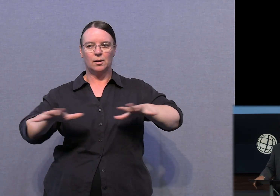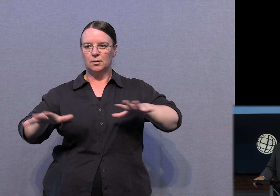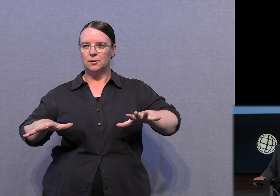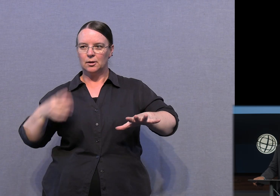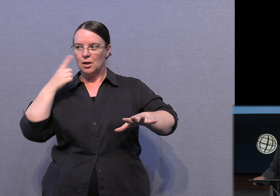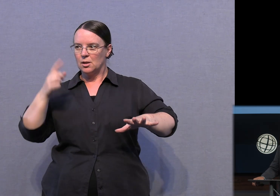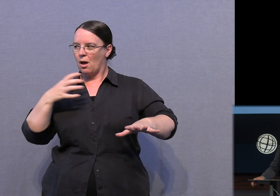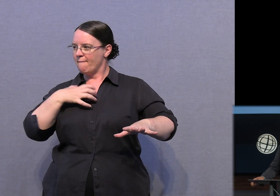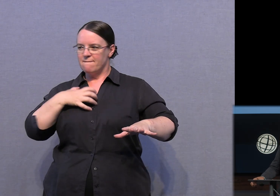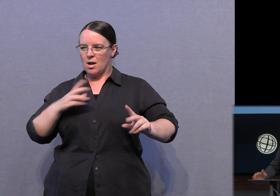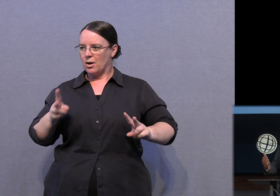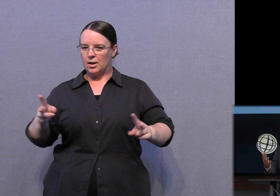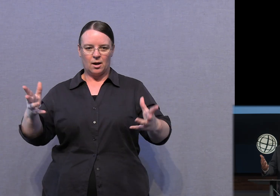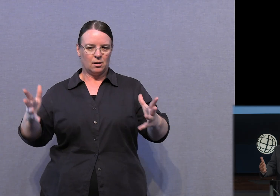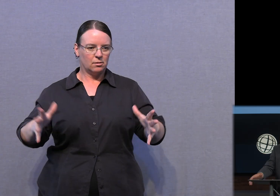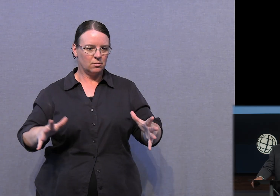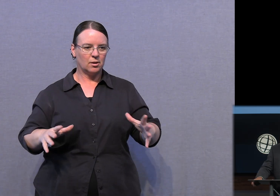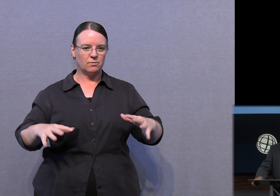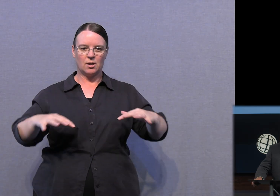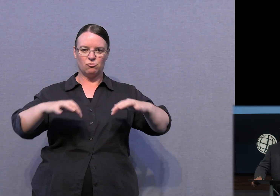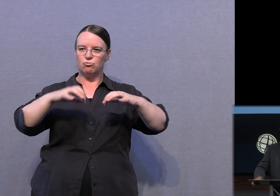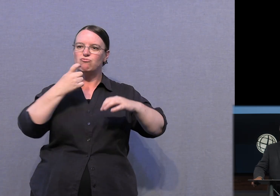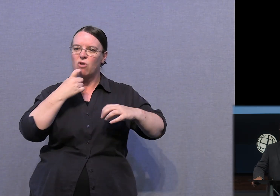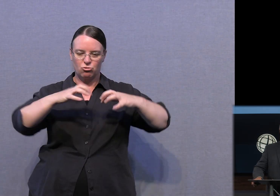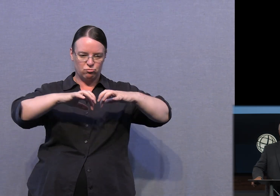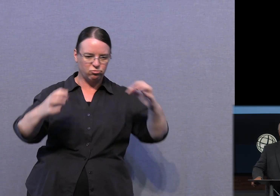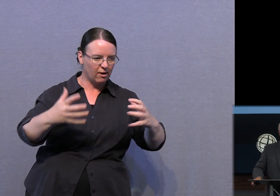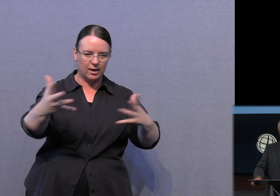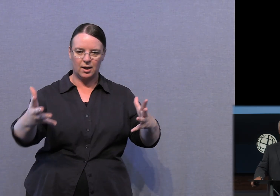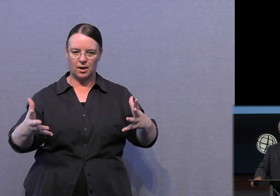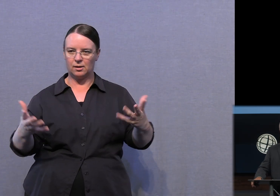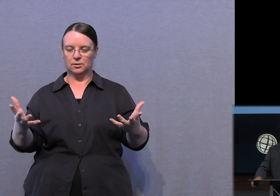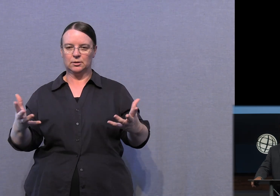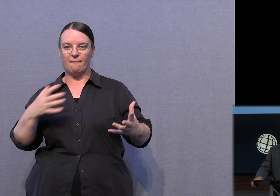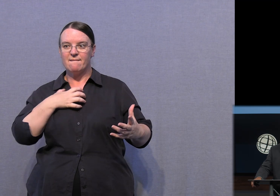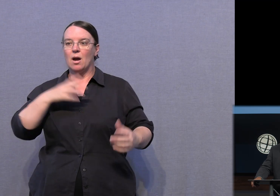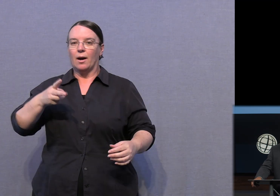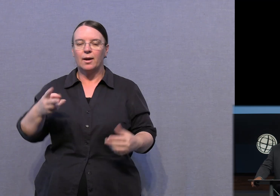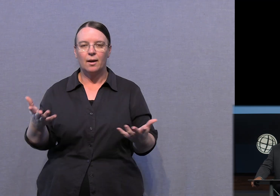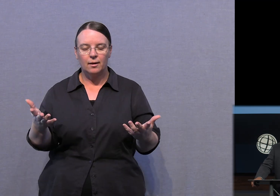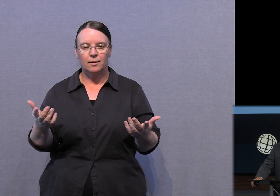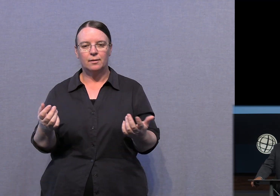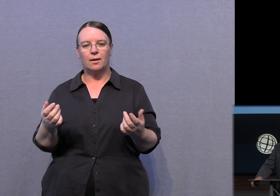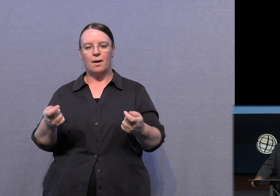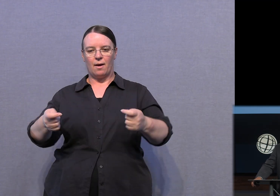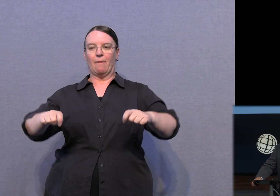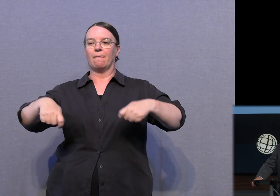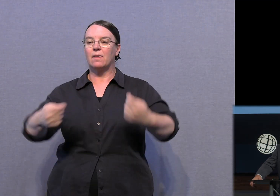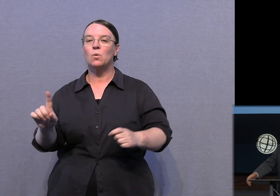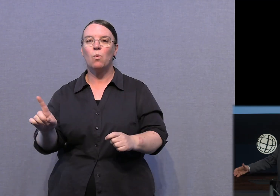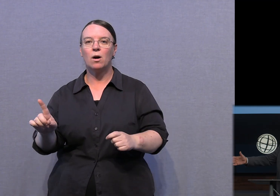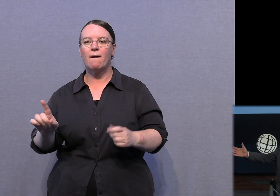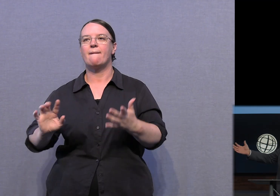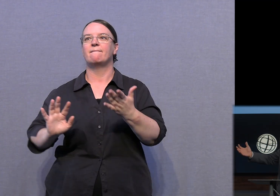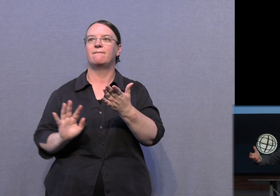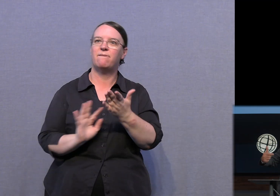boulders crashing, and Elijah is afraid for his life. And then after that earthquake, the fire came. And so